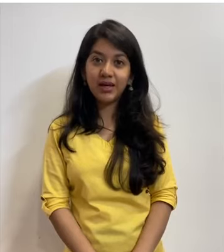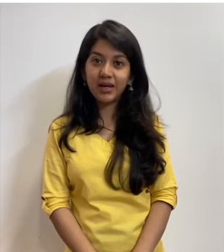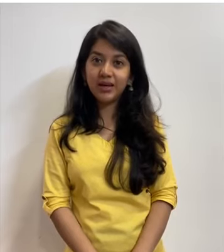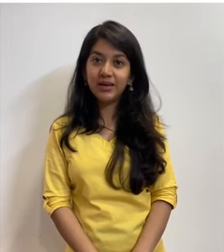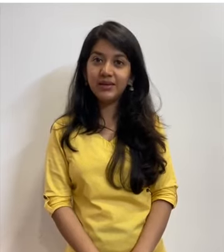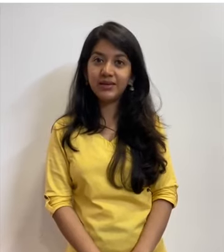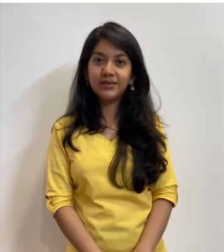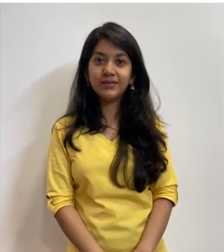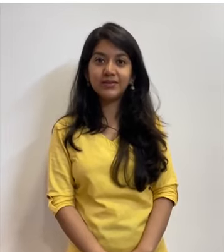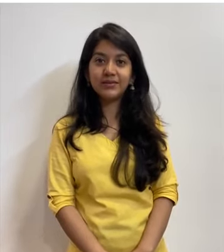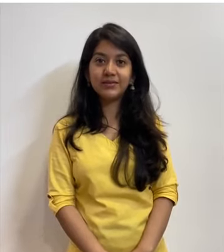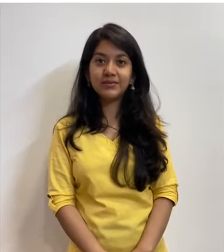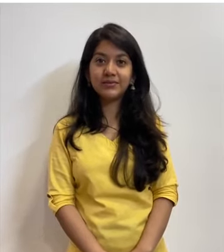A,